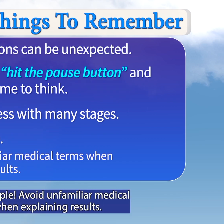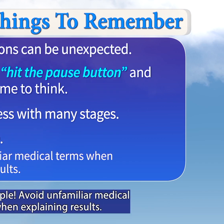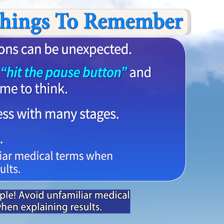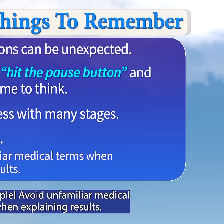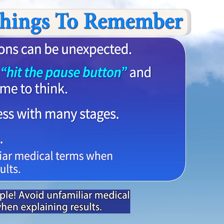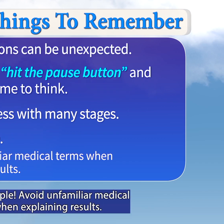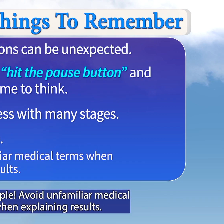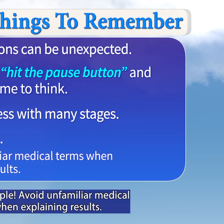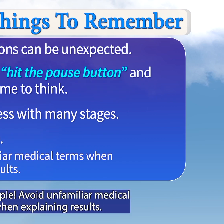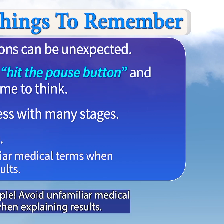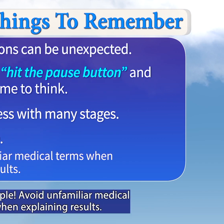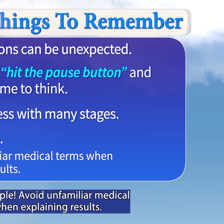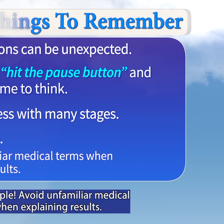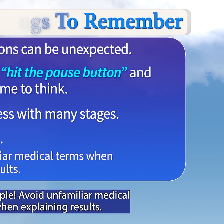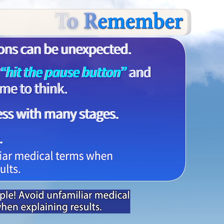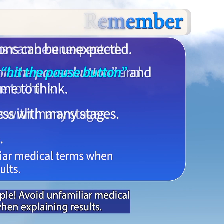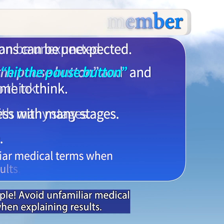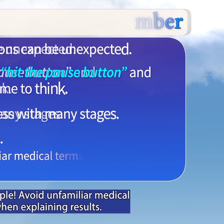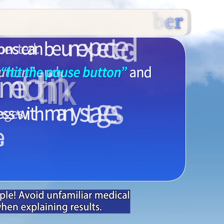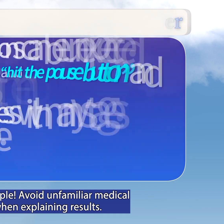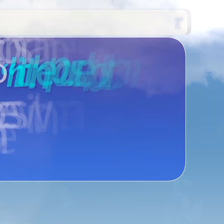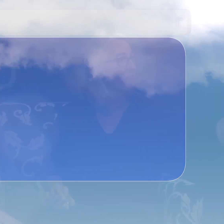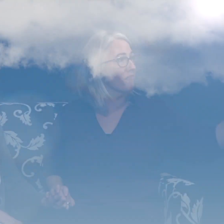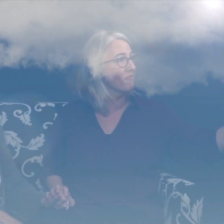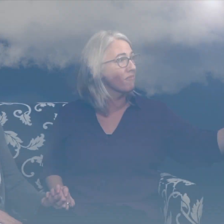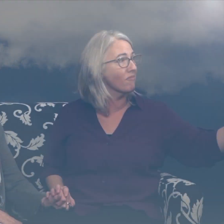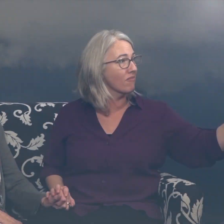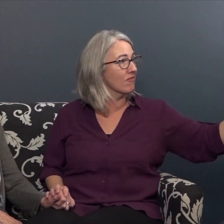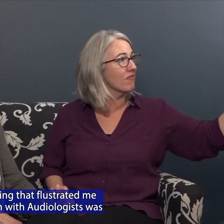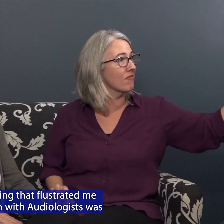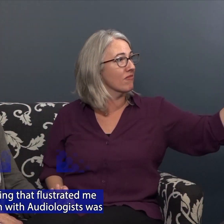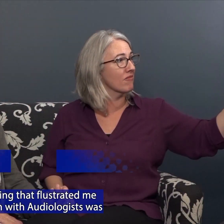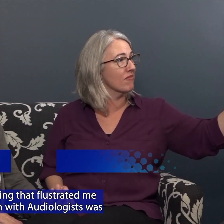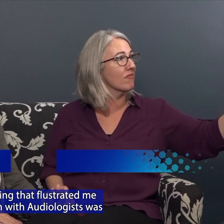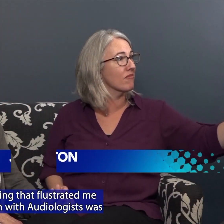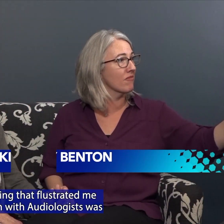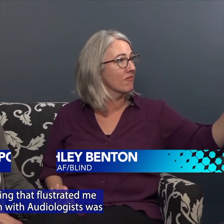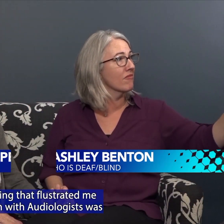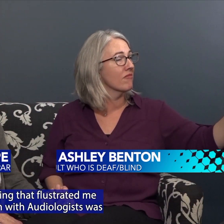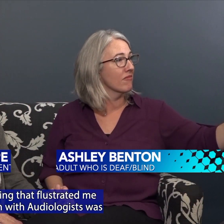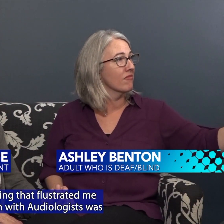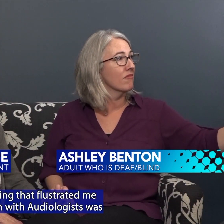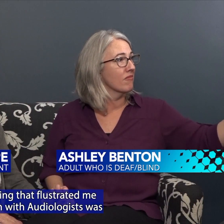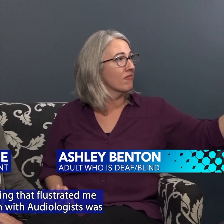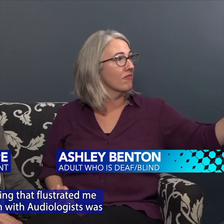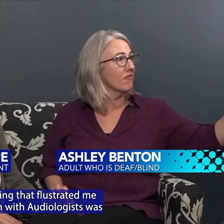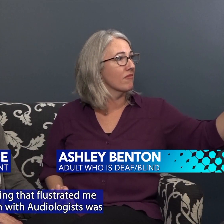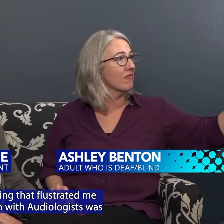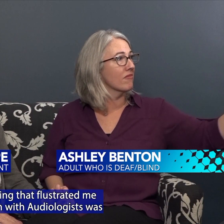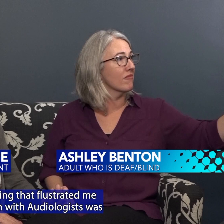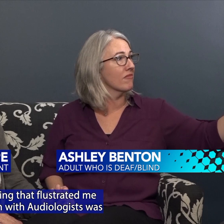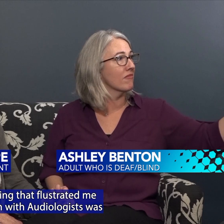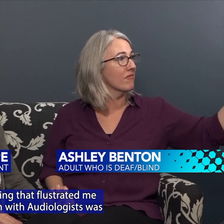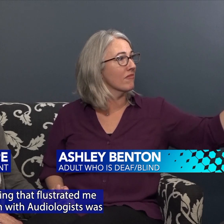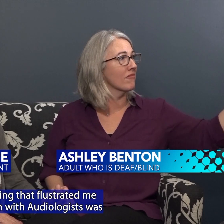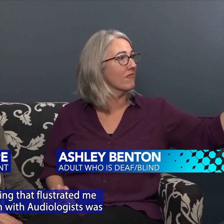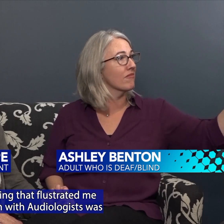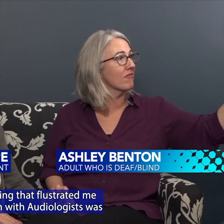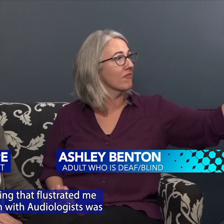medical terms when explaining results. The thing that frustrated me so much with audiologists was they